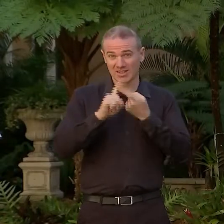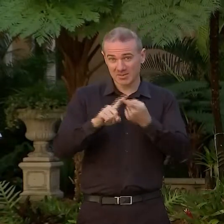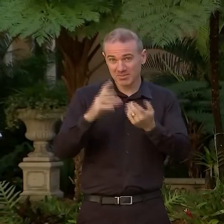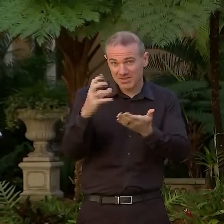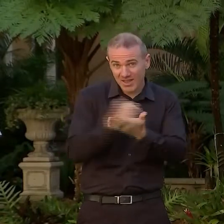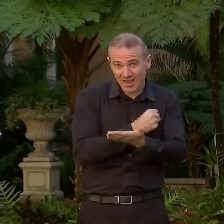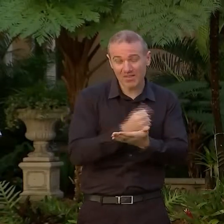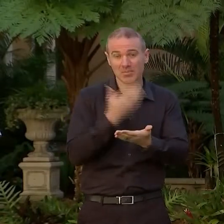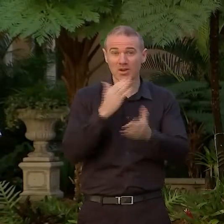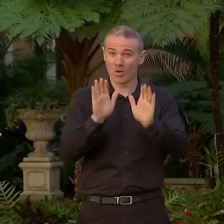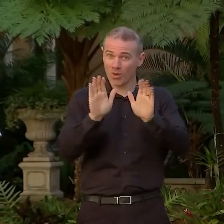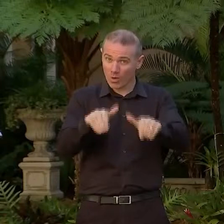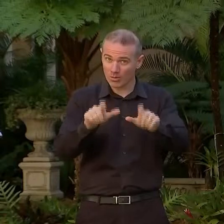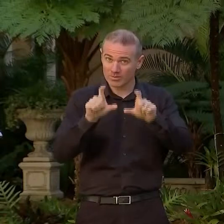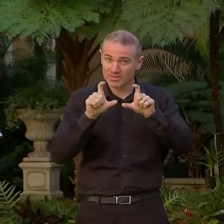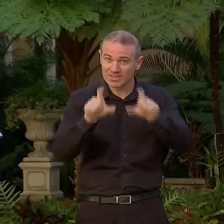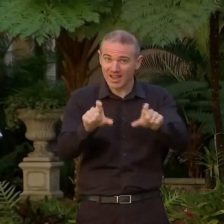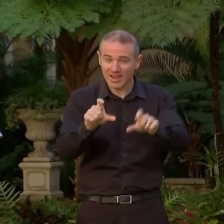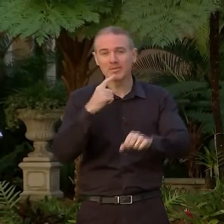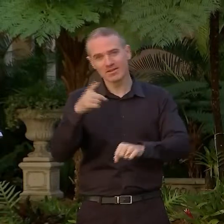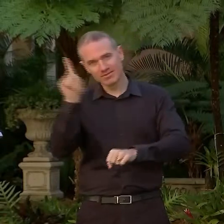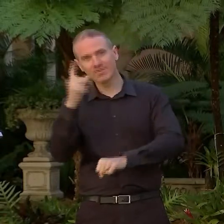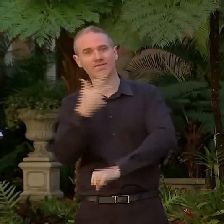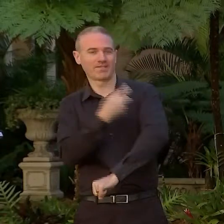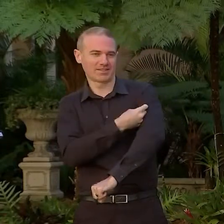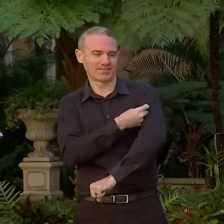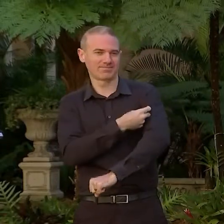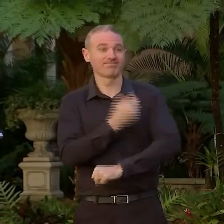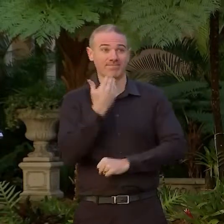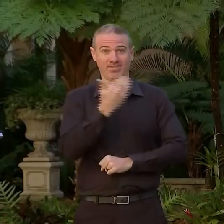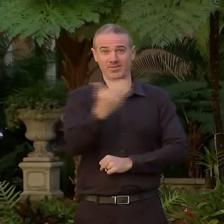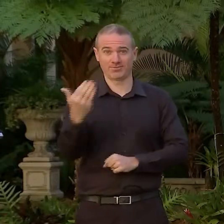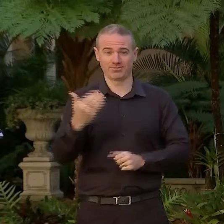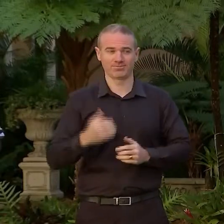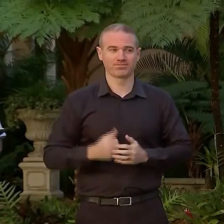get tested and get vaccinated. Thank you, Queensland.